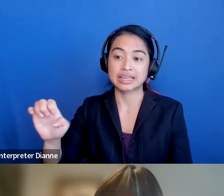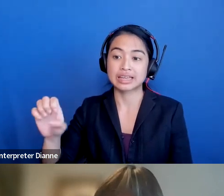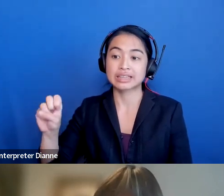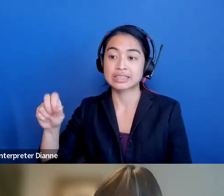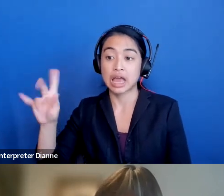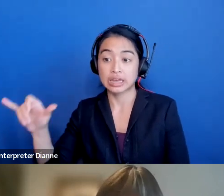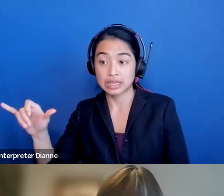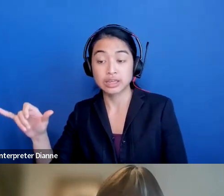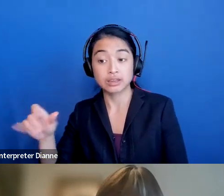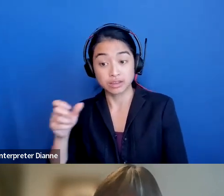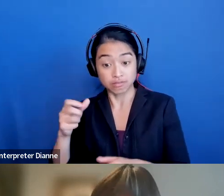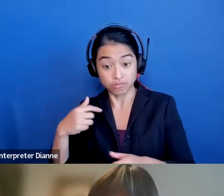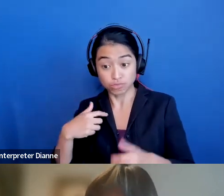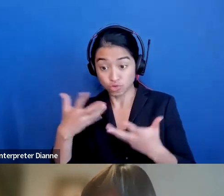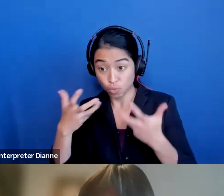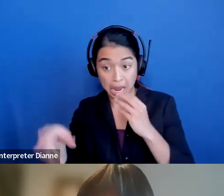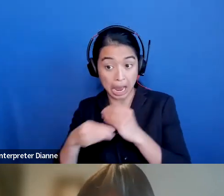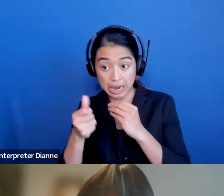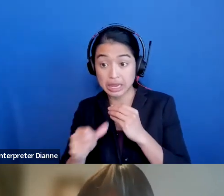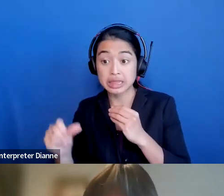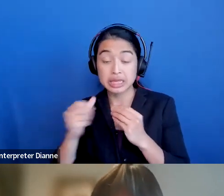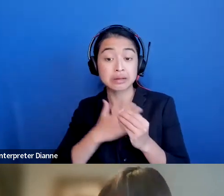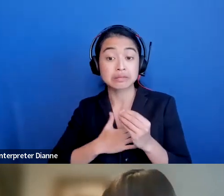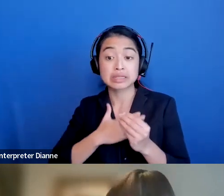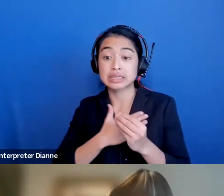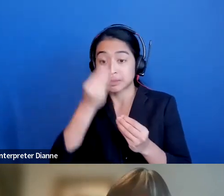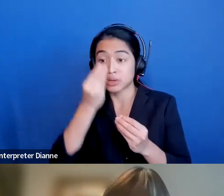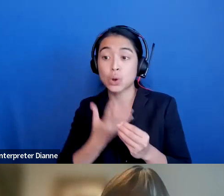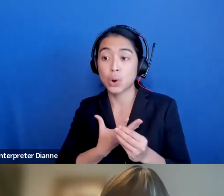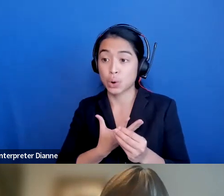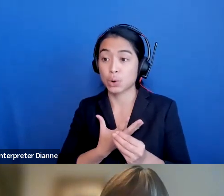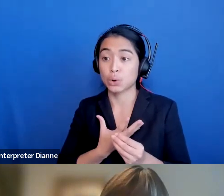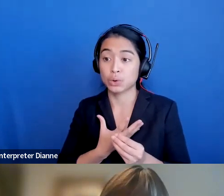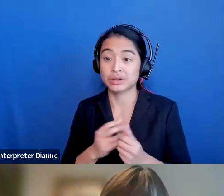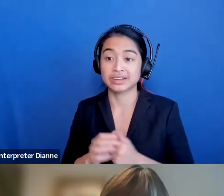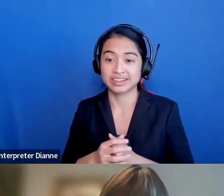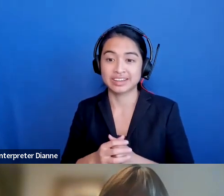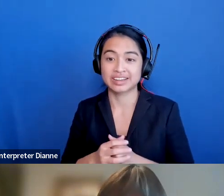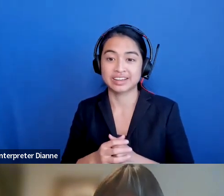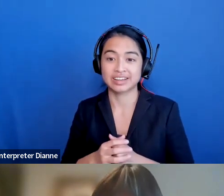everything. If there's anything you'd like to add, please do so. If not, tell me to move to the next slide.